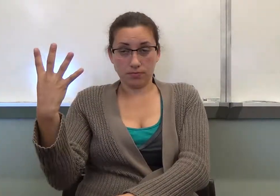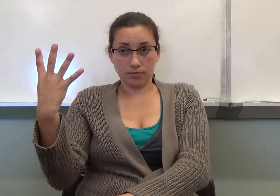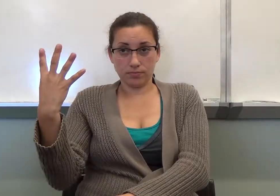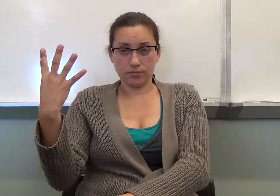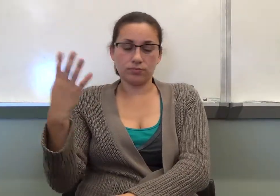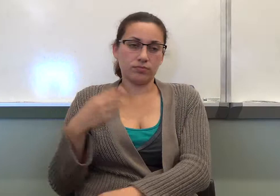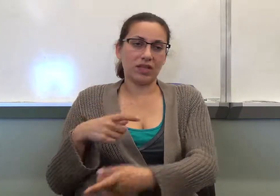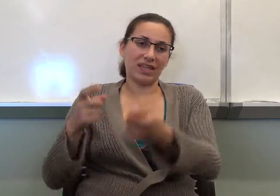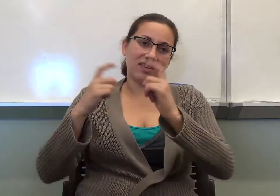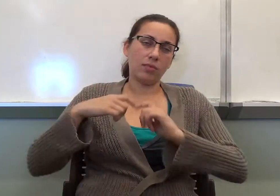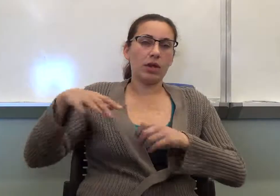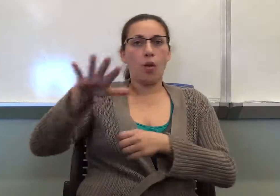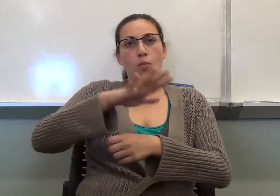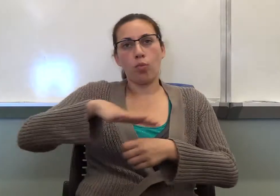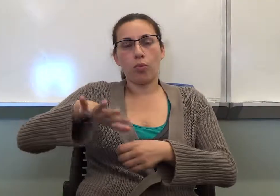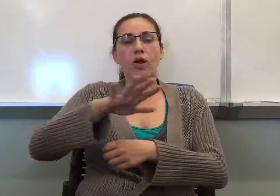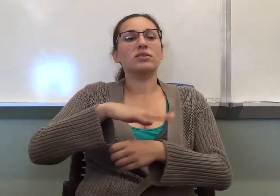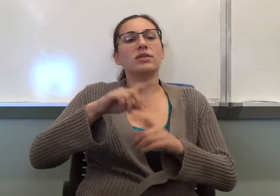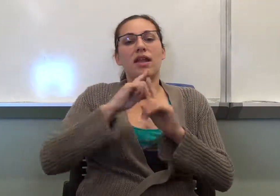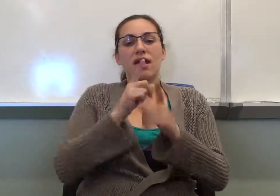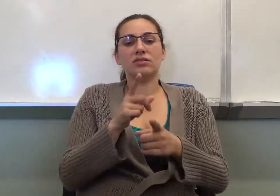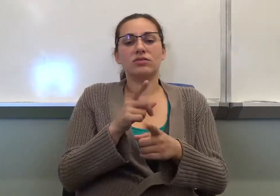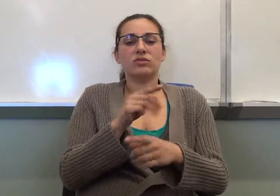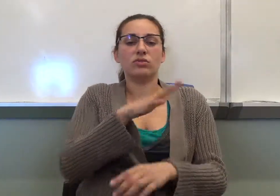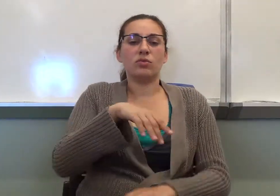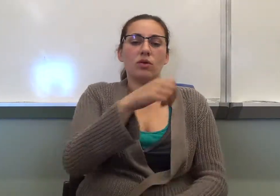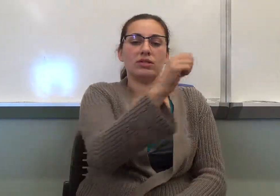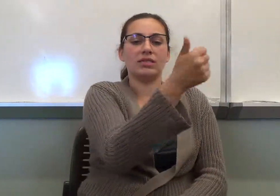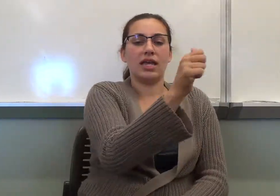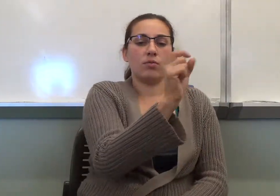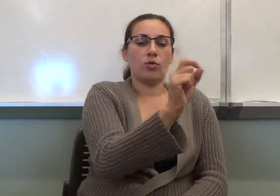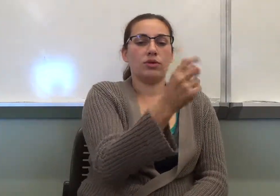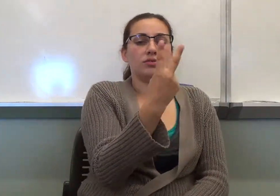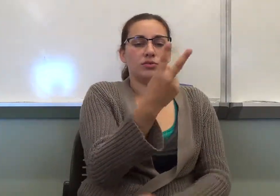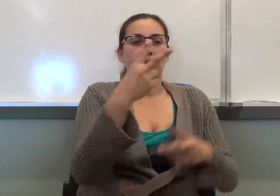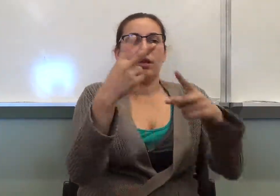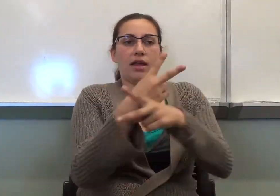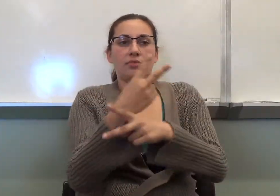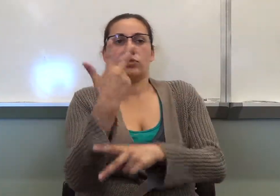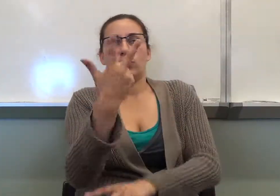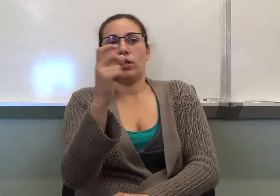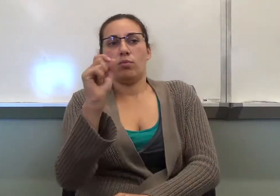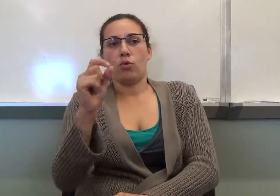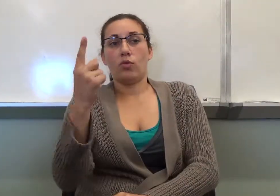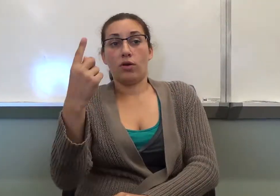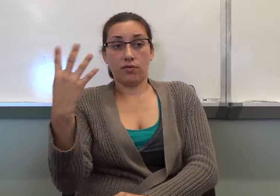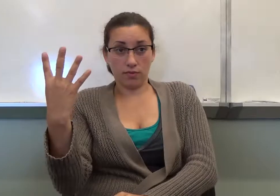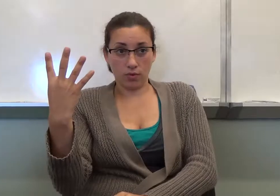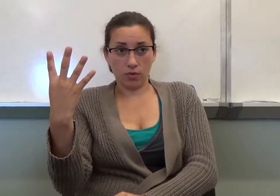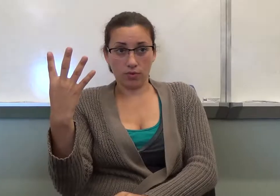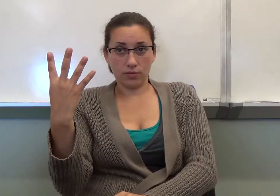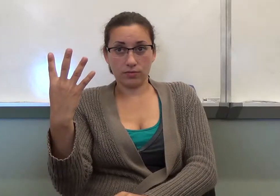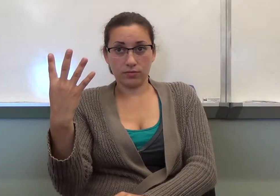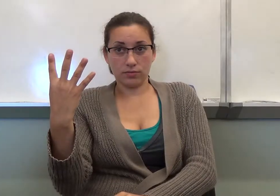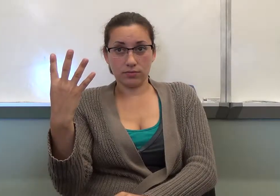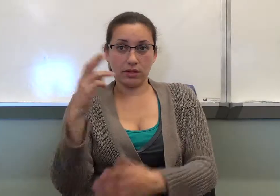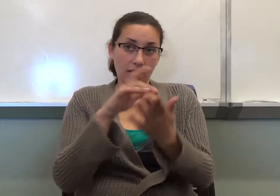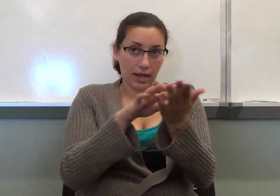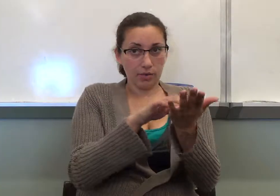So you do 10.2 times 3.14, and you put it on the calculator, and